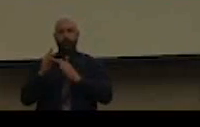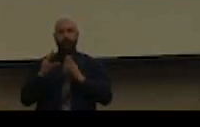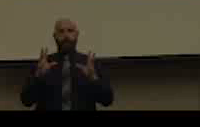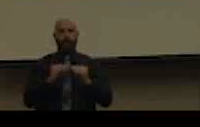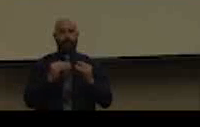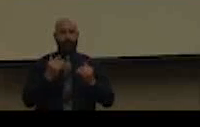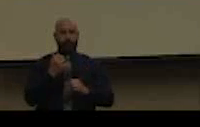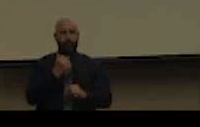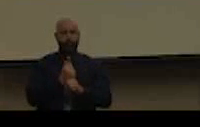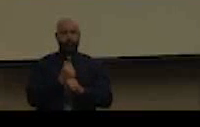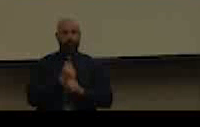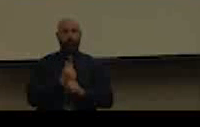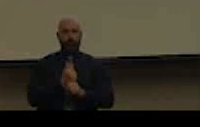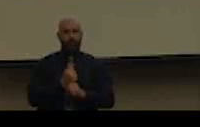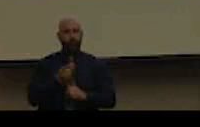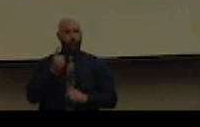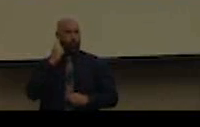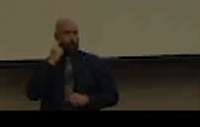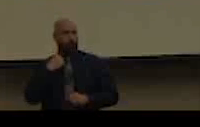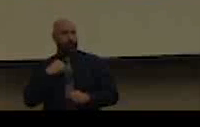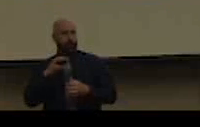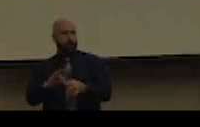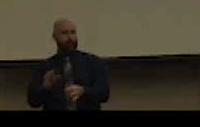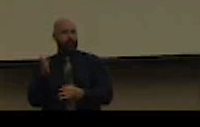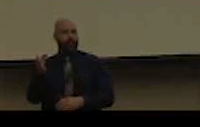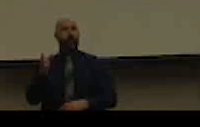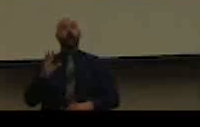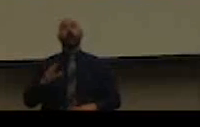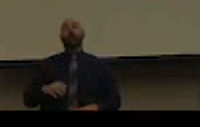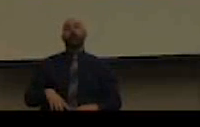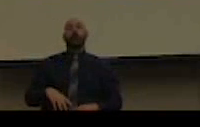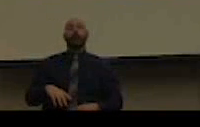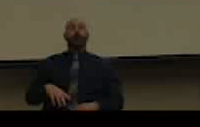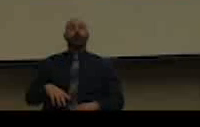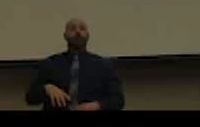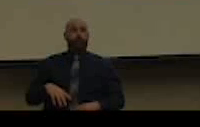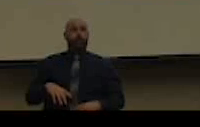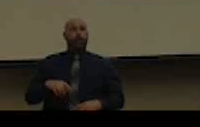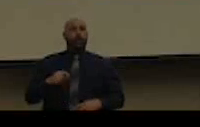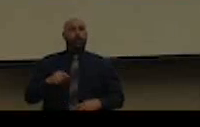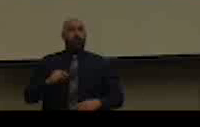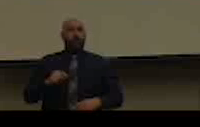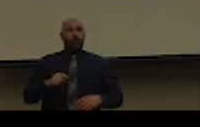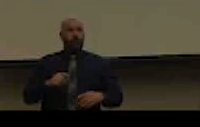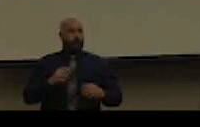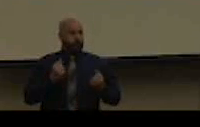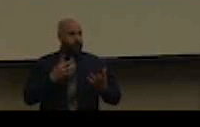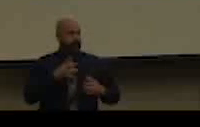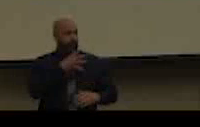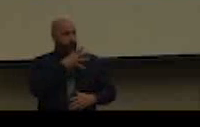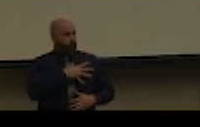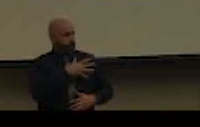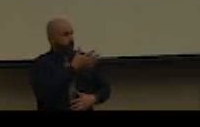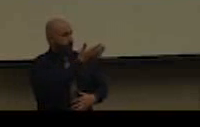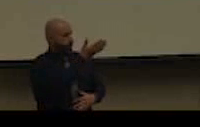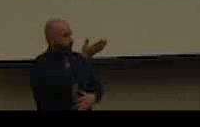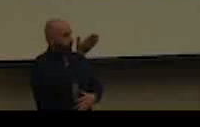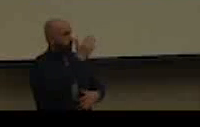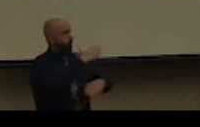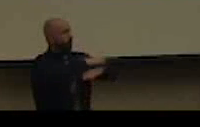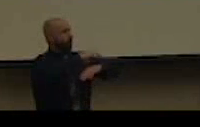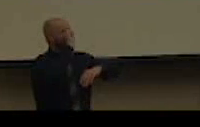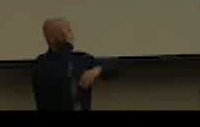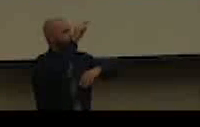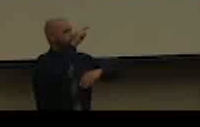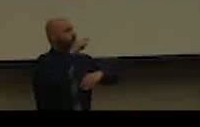for sure. The team did, many of these wonderful ladies represented at this table back here, in partnership with